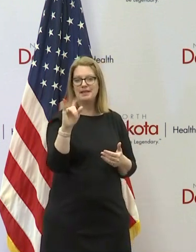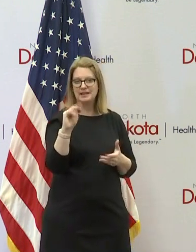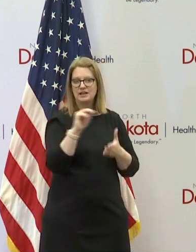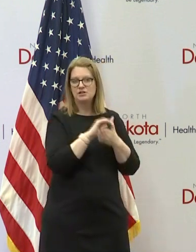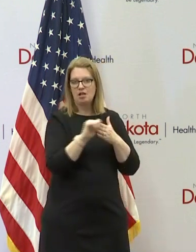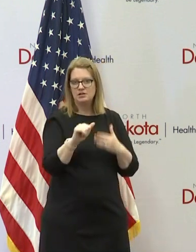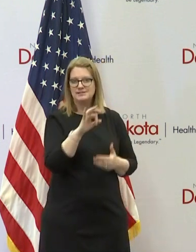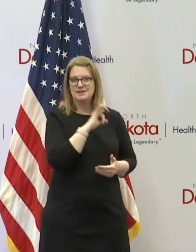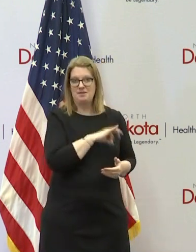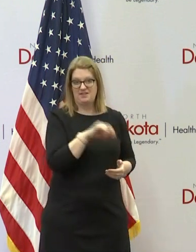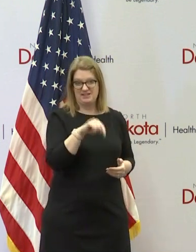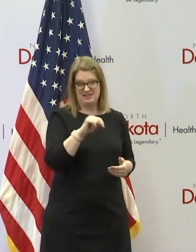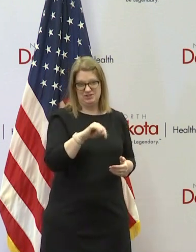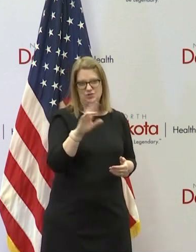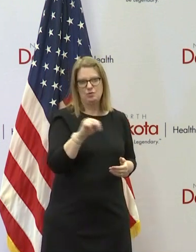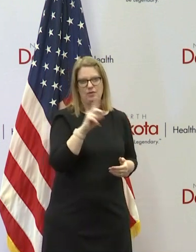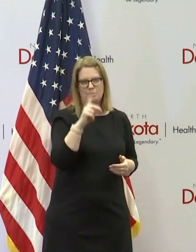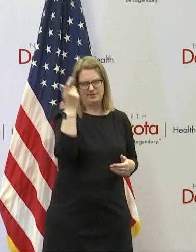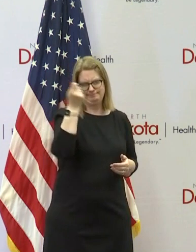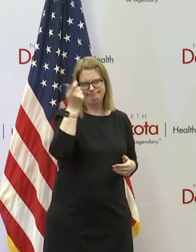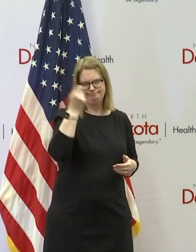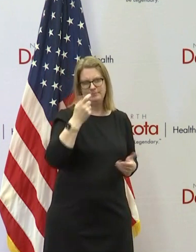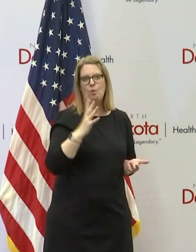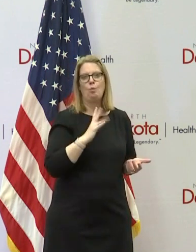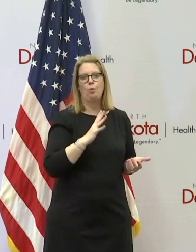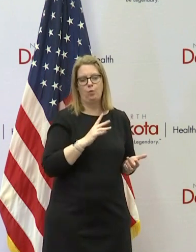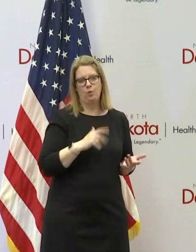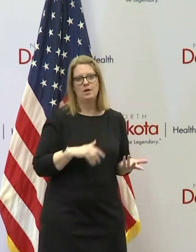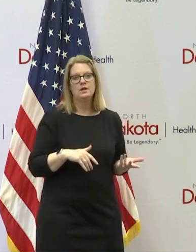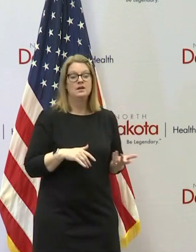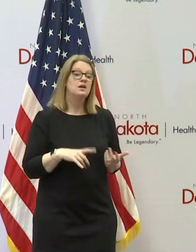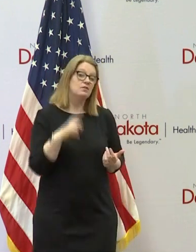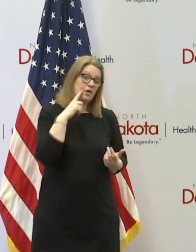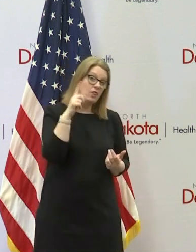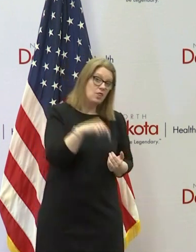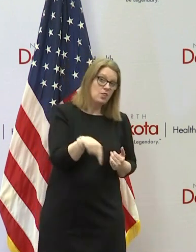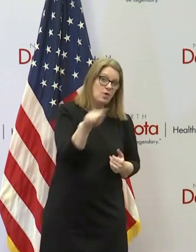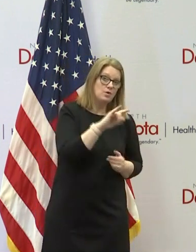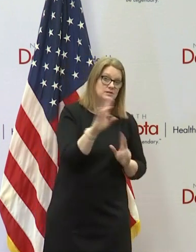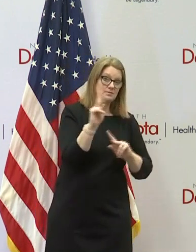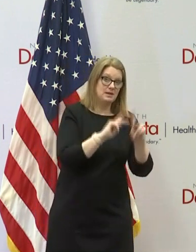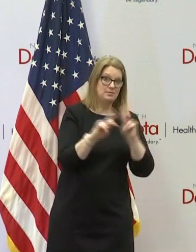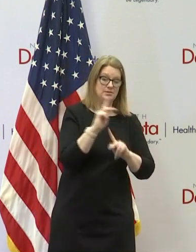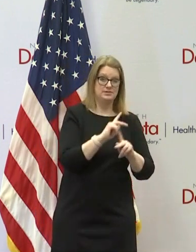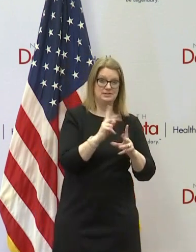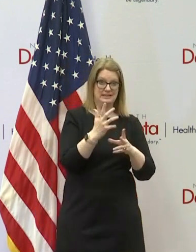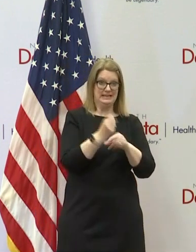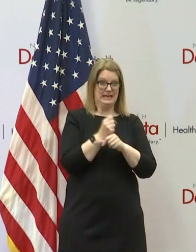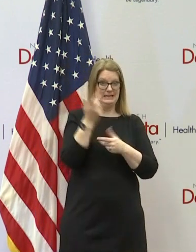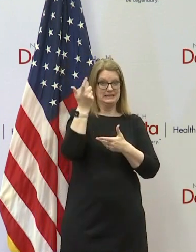benefits to North Dakotans. We know that for those people that are there receiving these